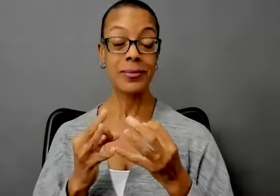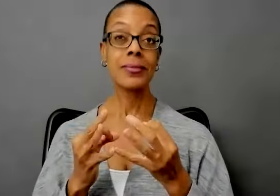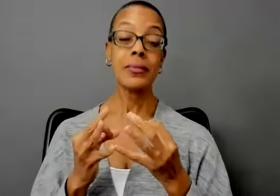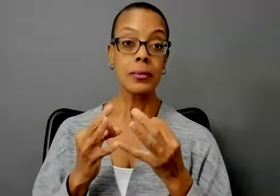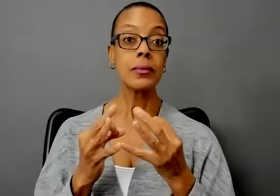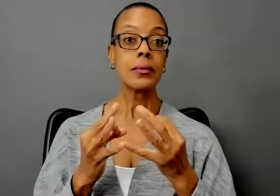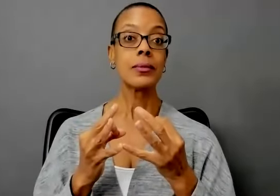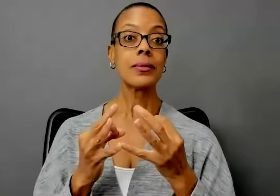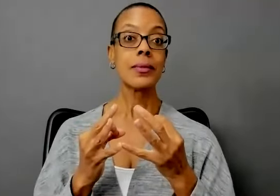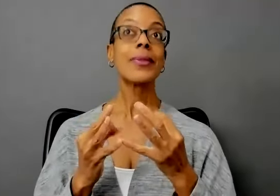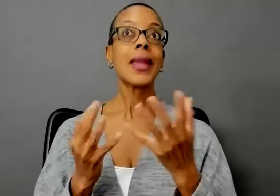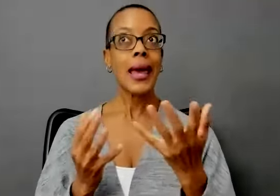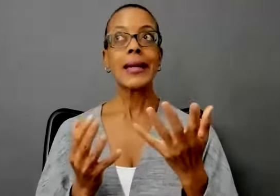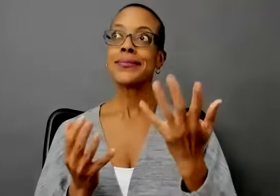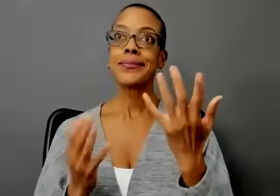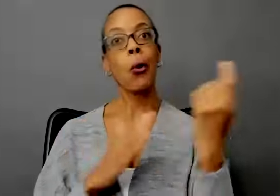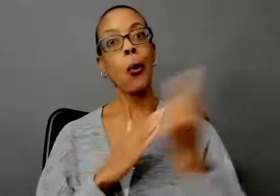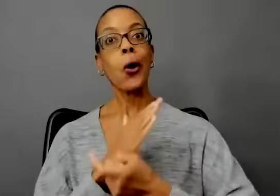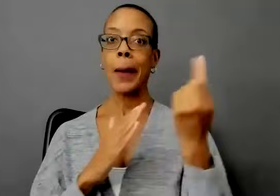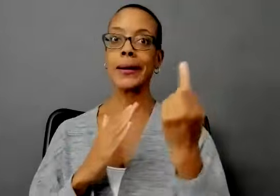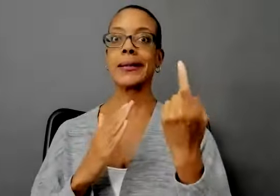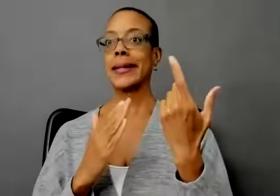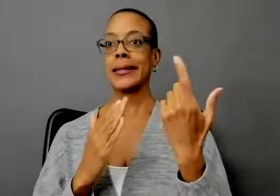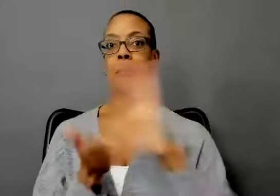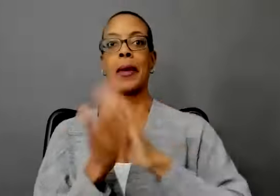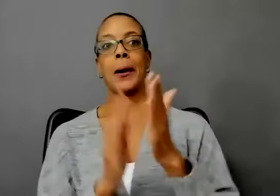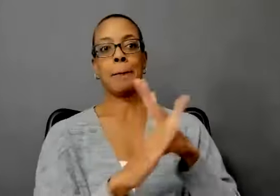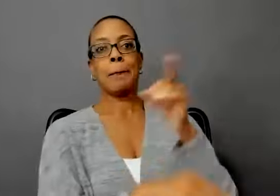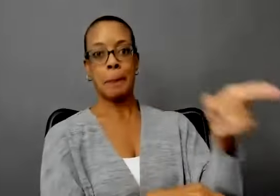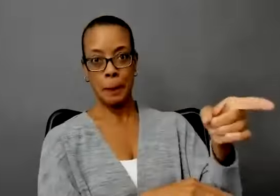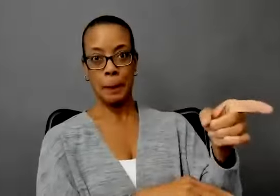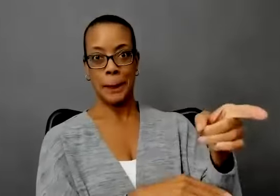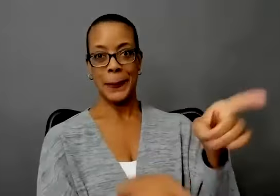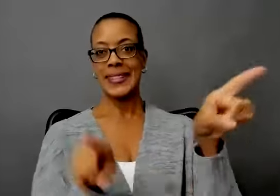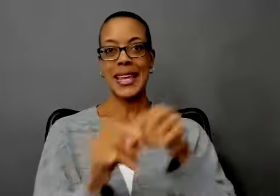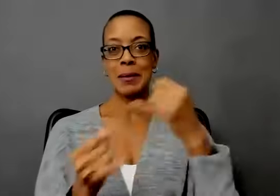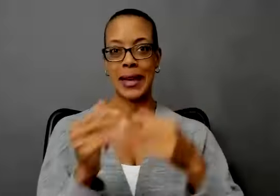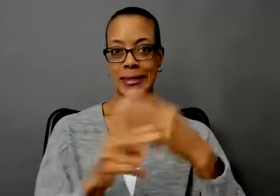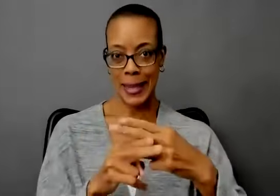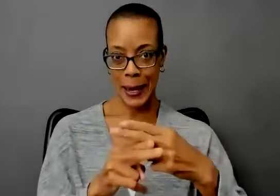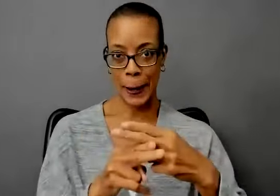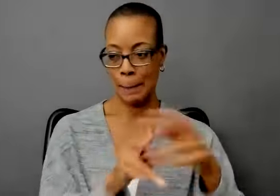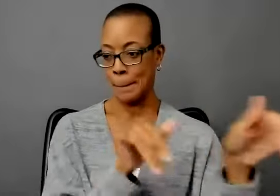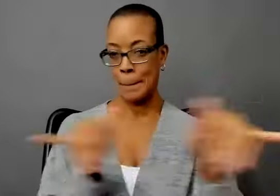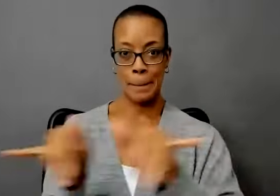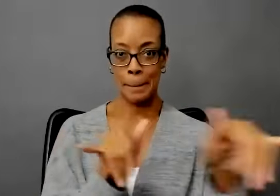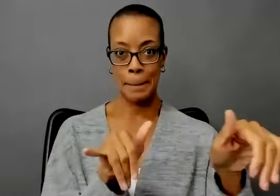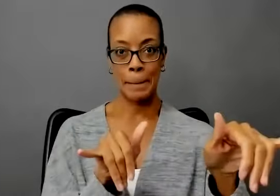do become protected if they share the same last name, because the identification of an accused or offender might identify a victim who wishes